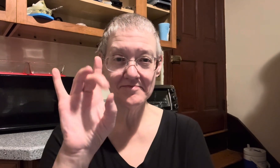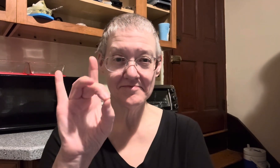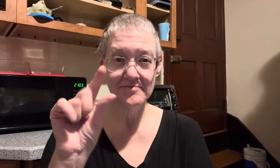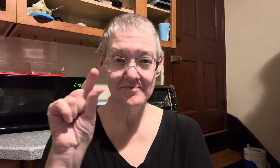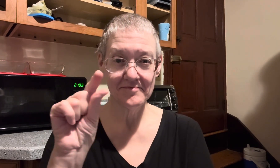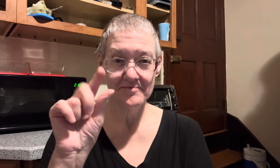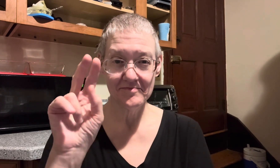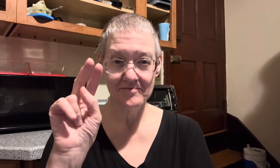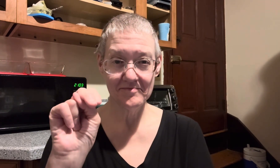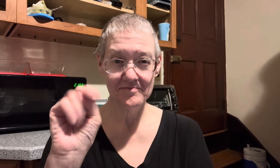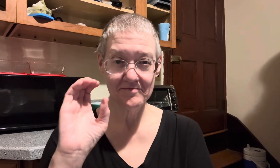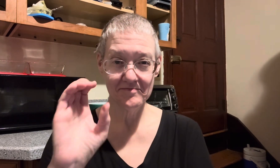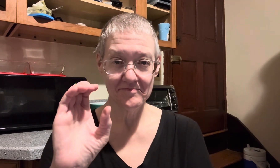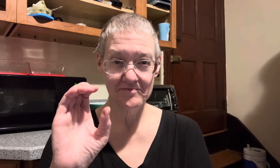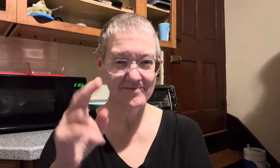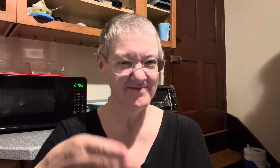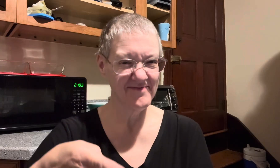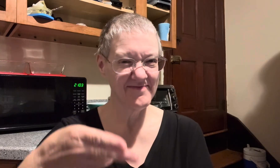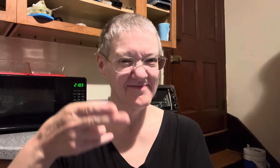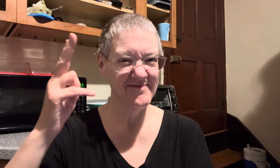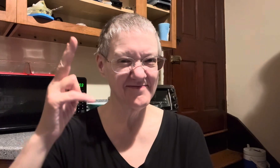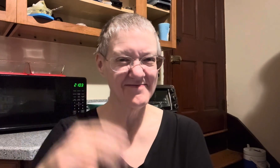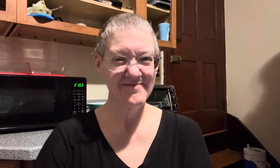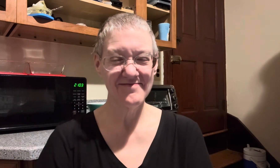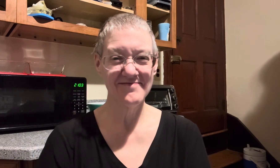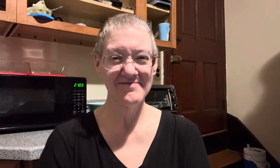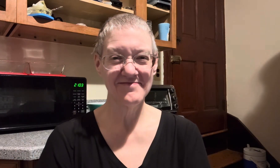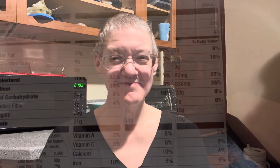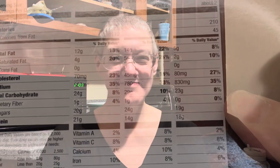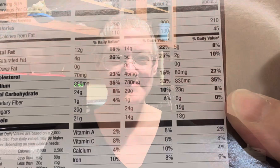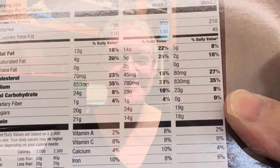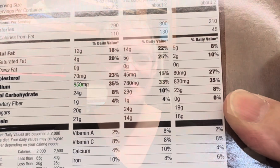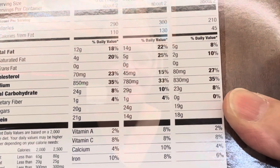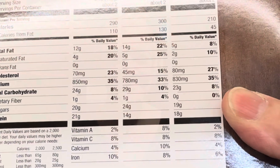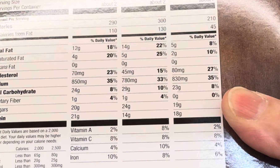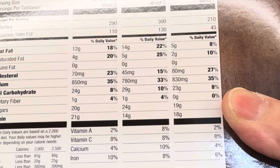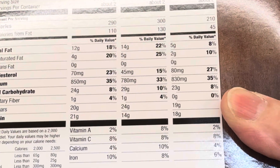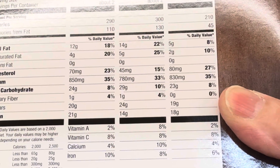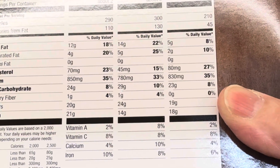minus 1 equals 28 grams of net carbs. It's really high.